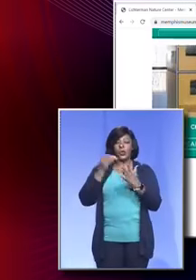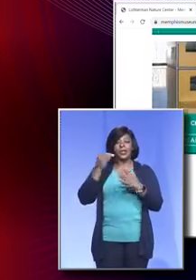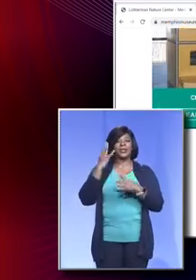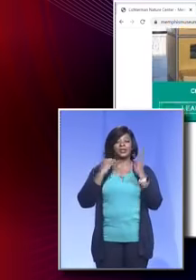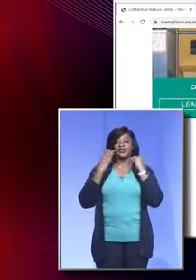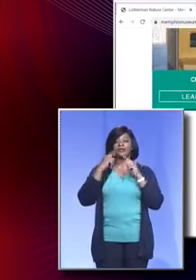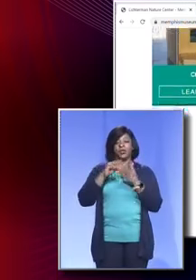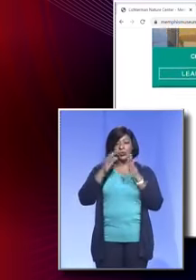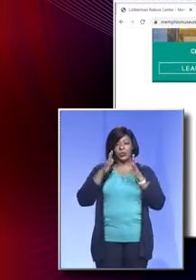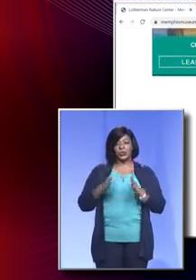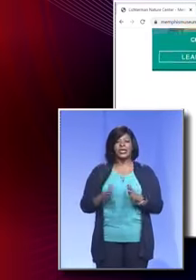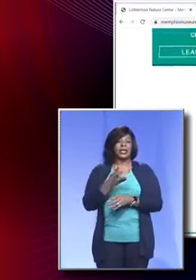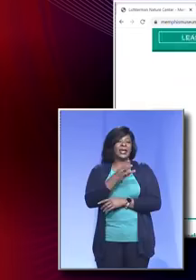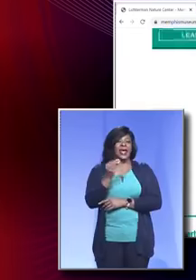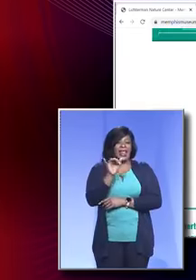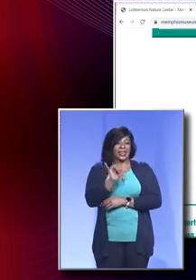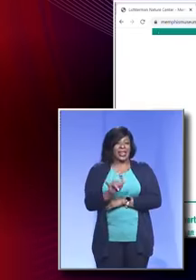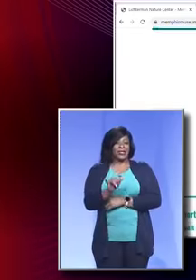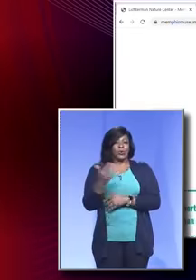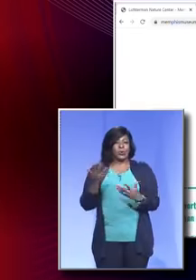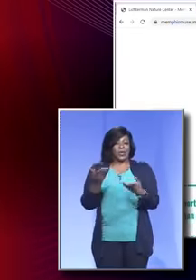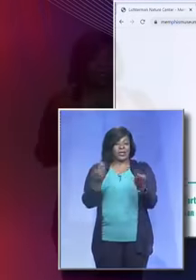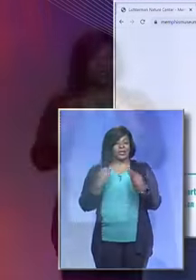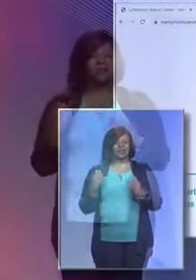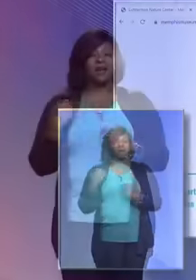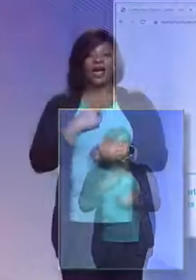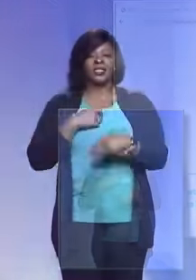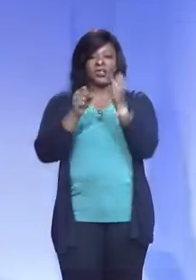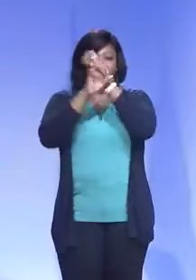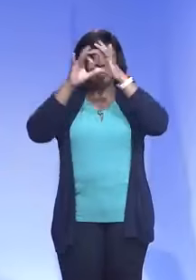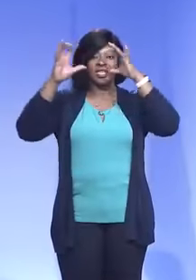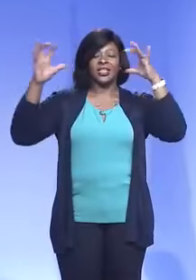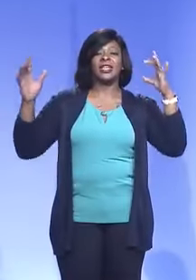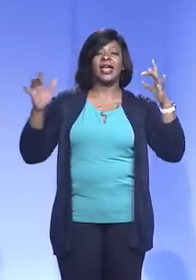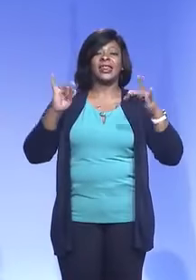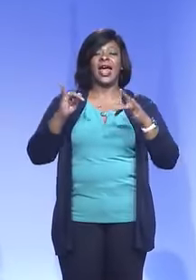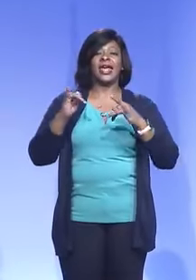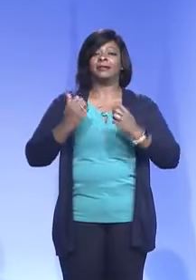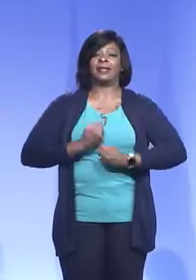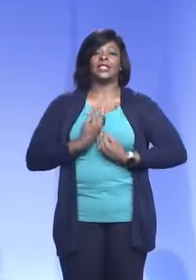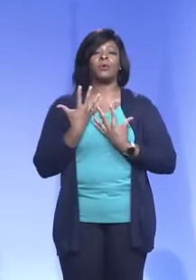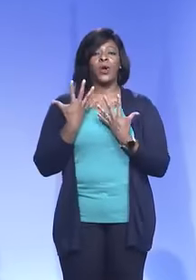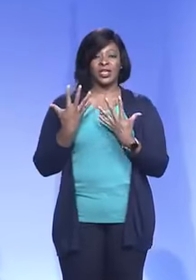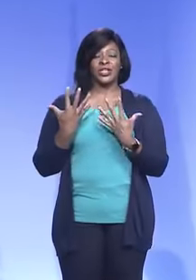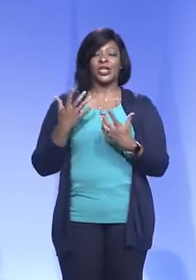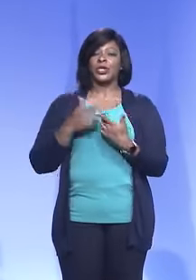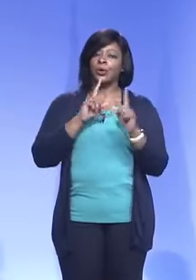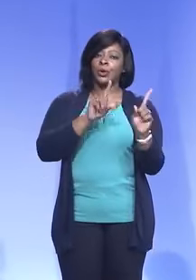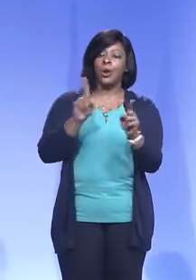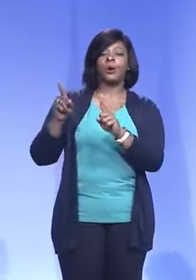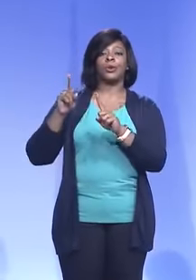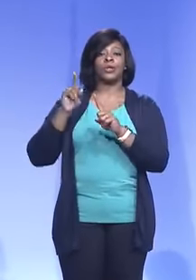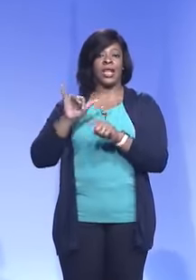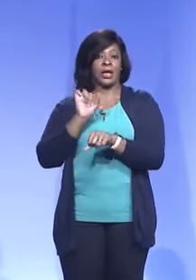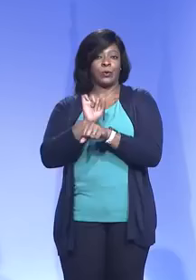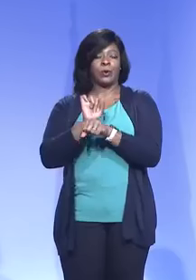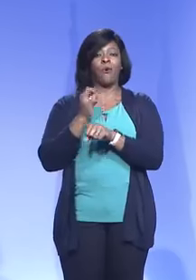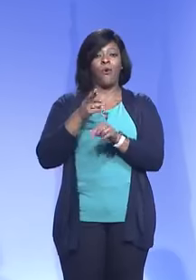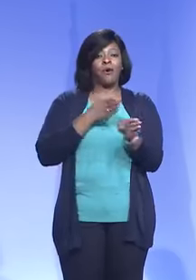for students. And that's what gives us the vision, that's what gives us the inspiration to go into a career